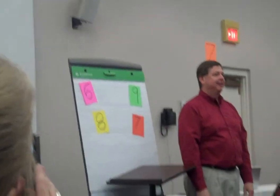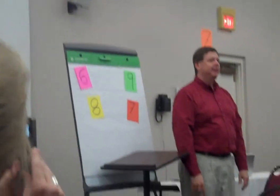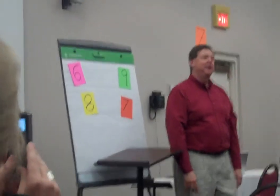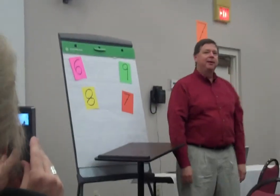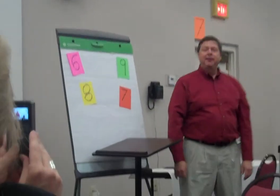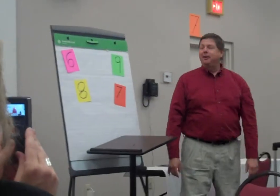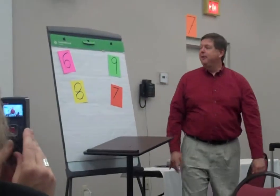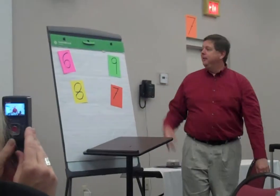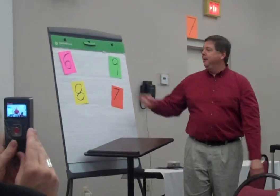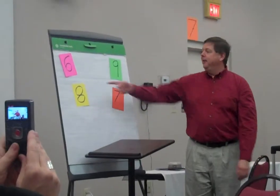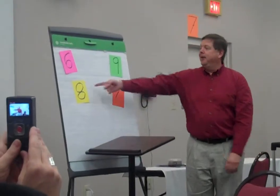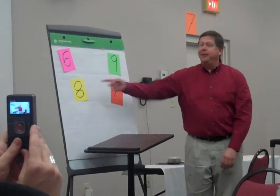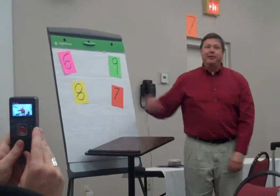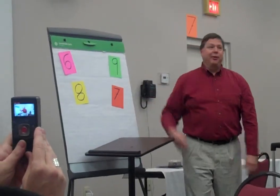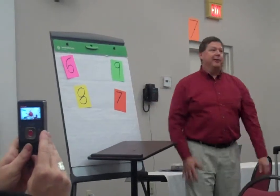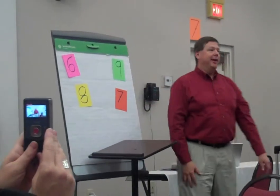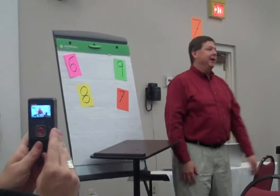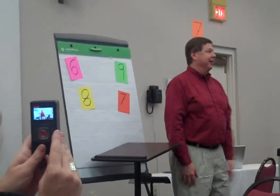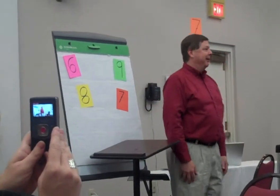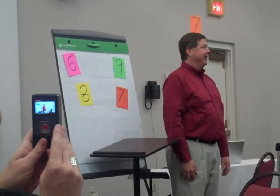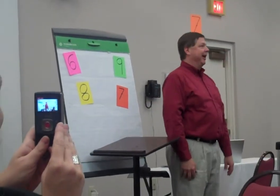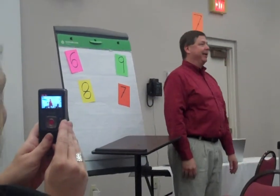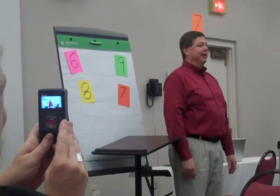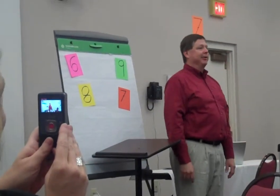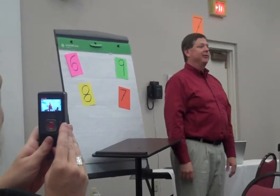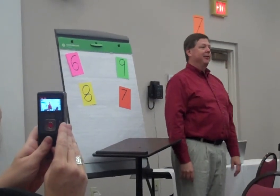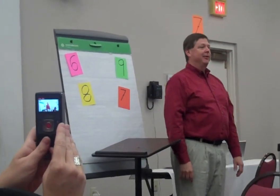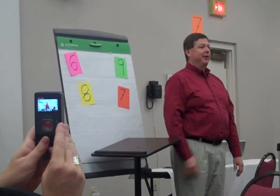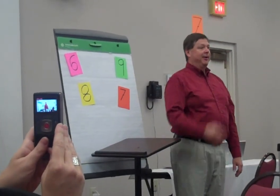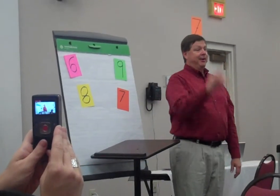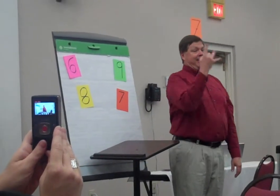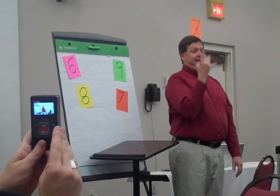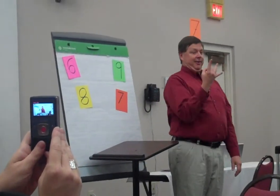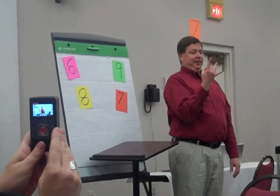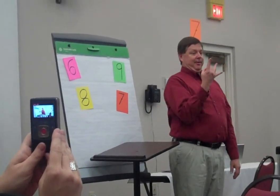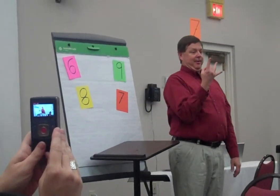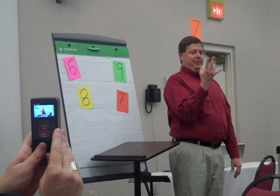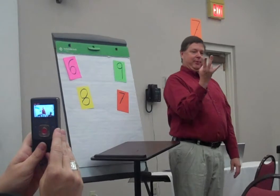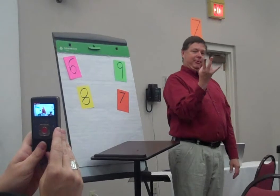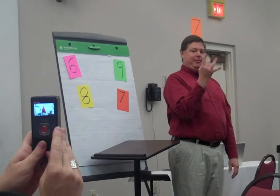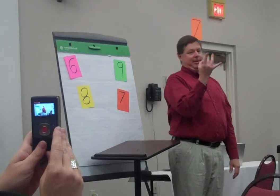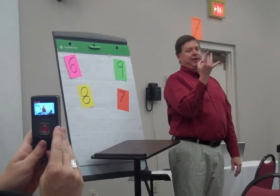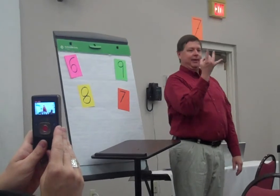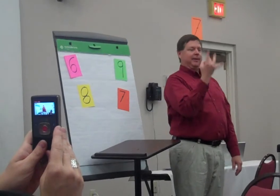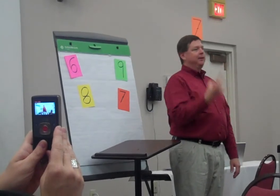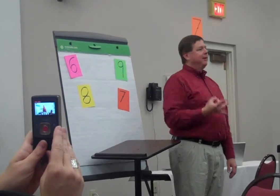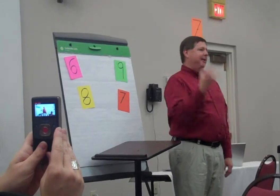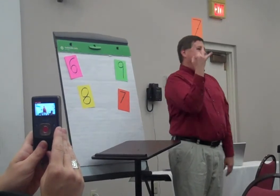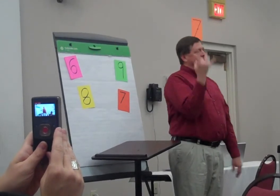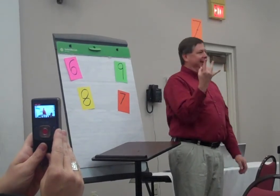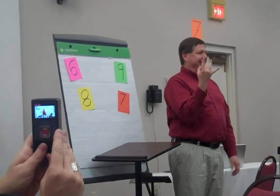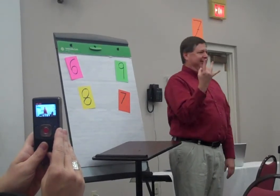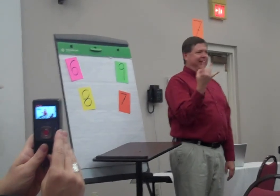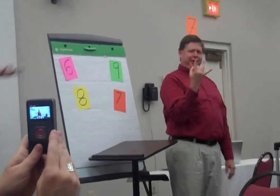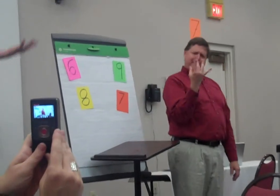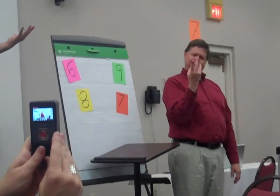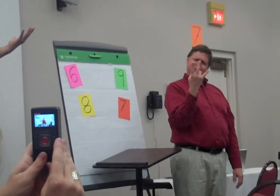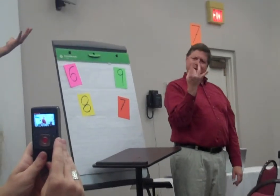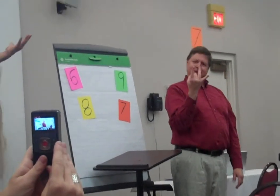Okay? And so is 8. 8 is... Whoops. Yeah, that's 8.